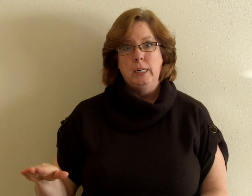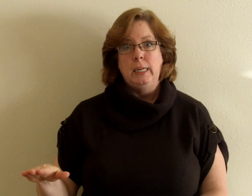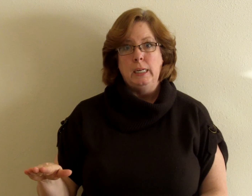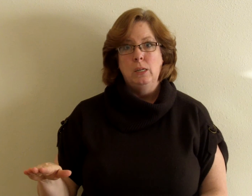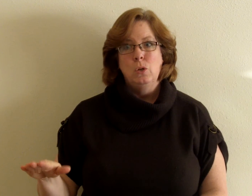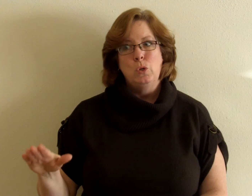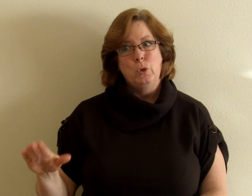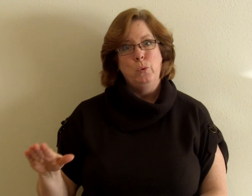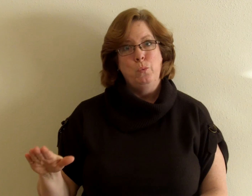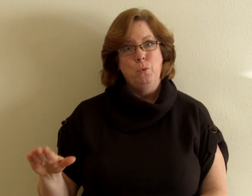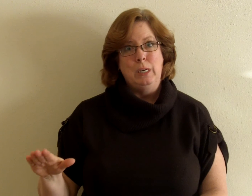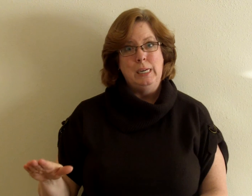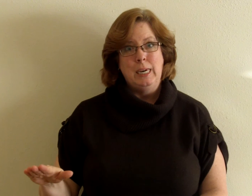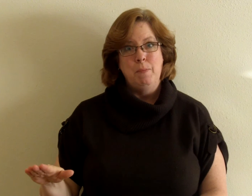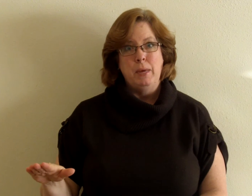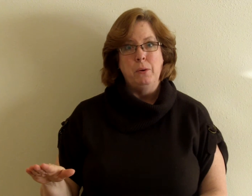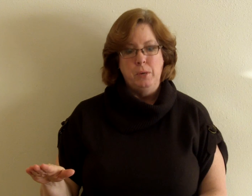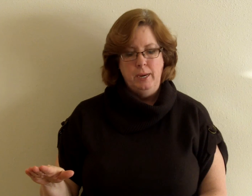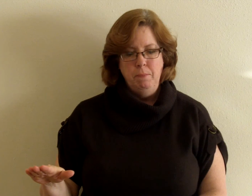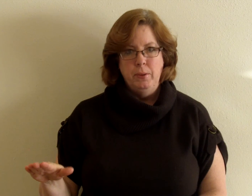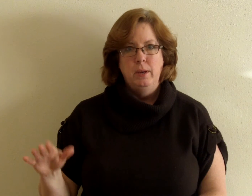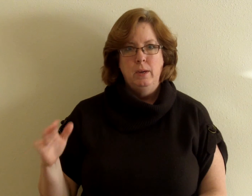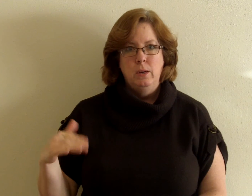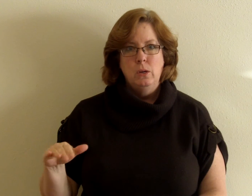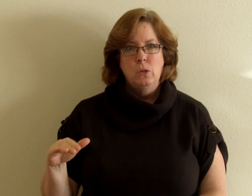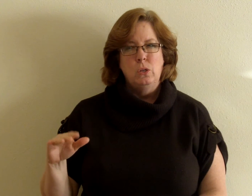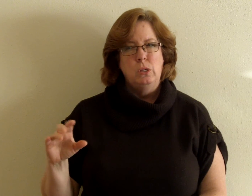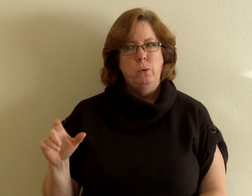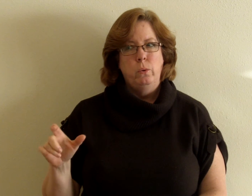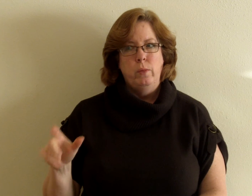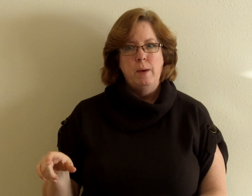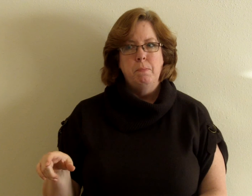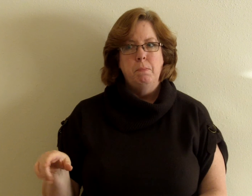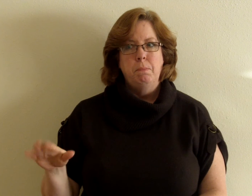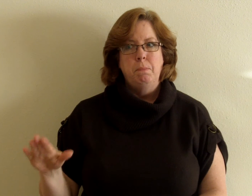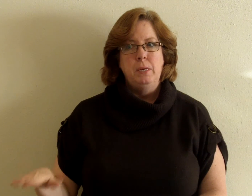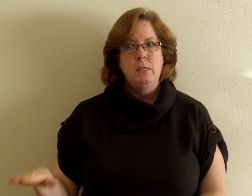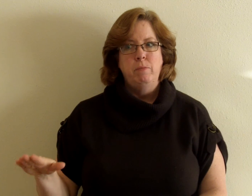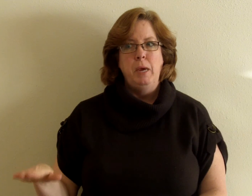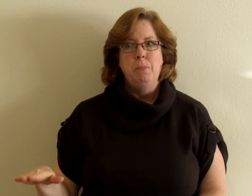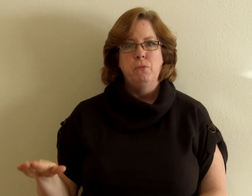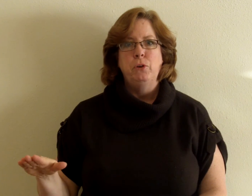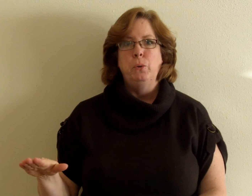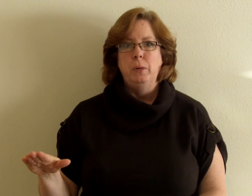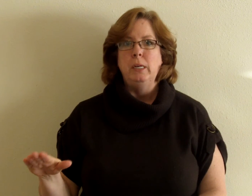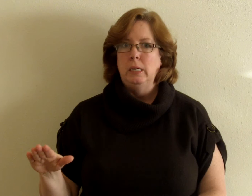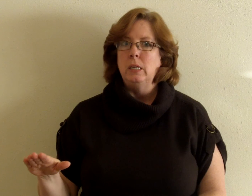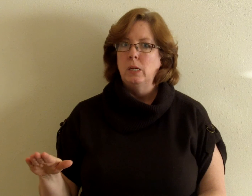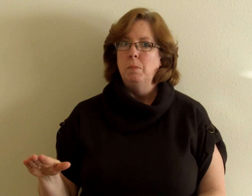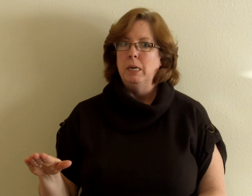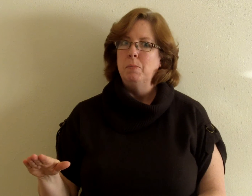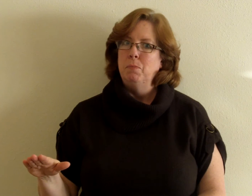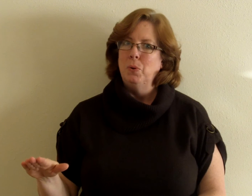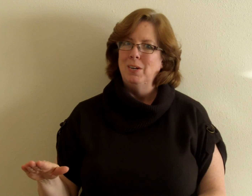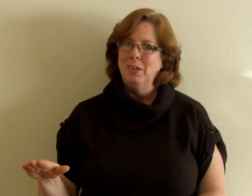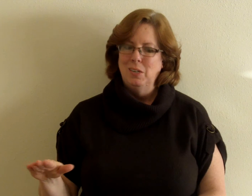need. So you need to keep that, okay? So that piece of paper for your written is going to become important.